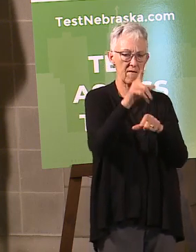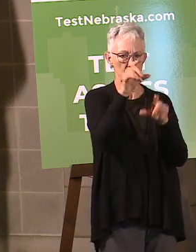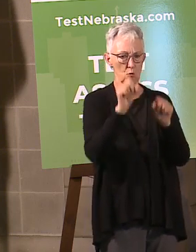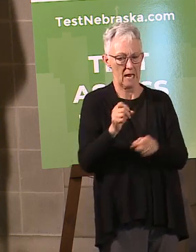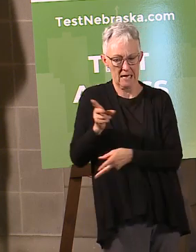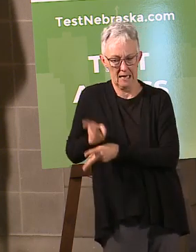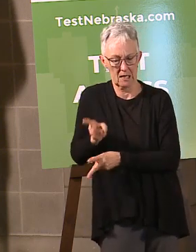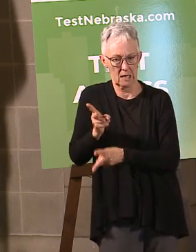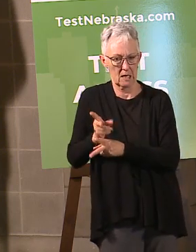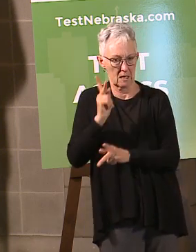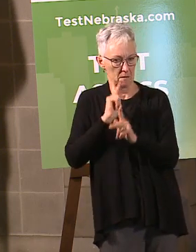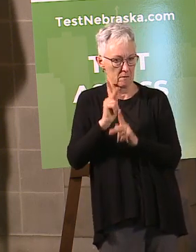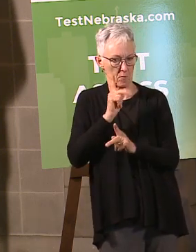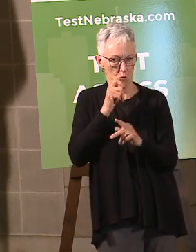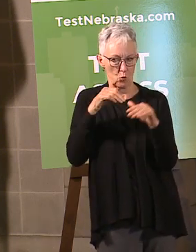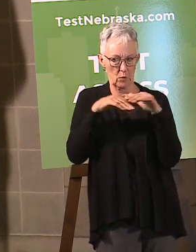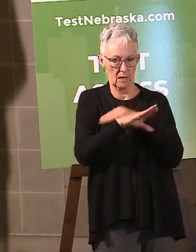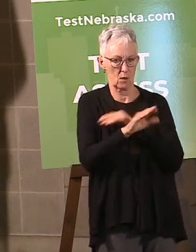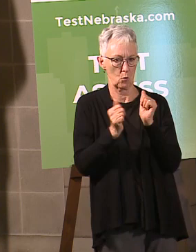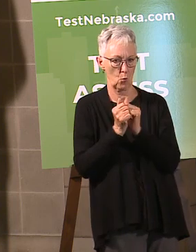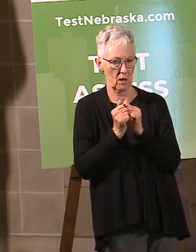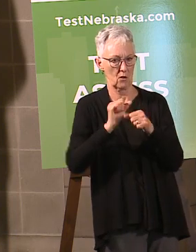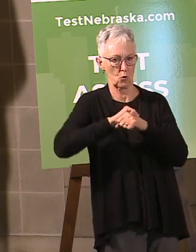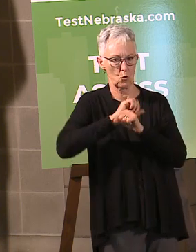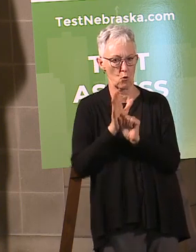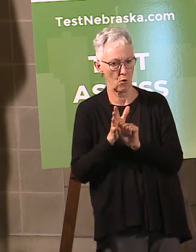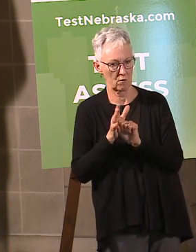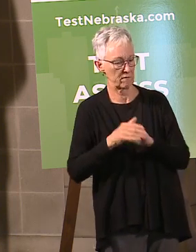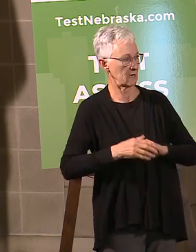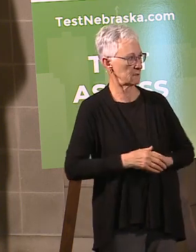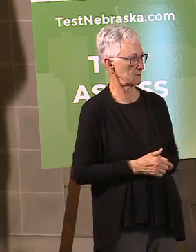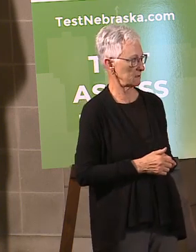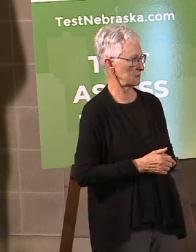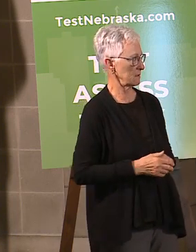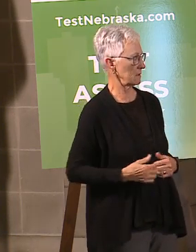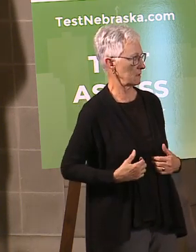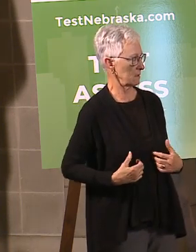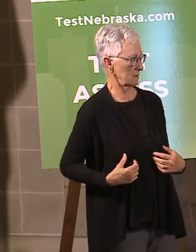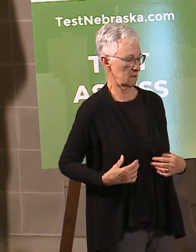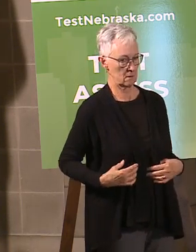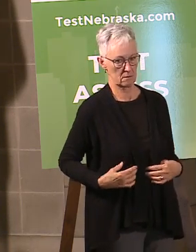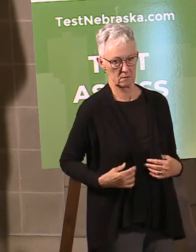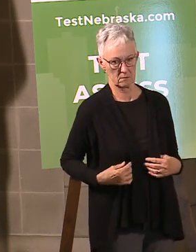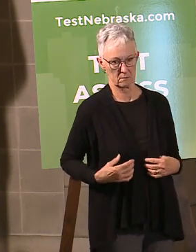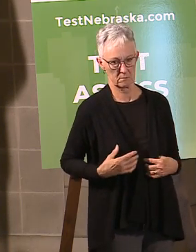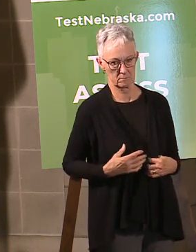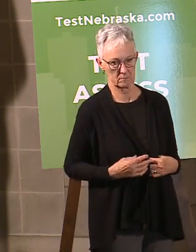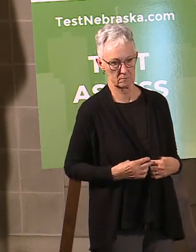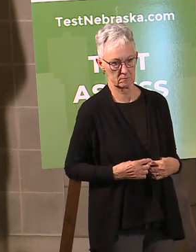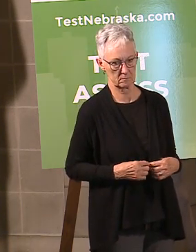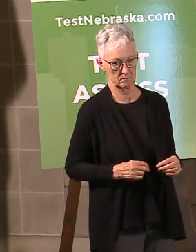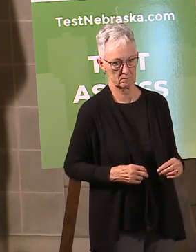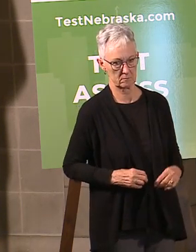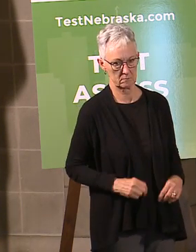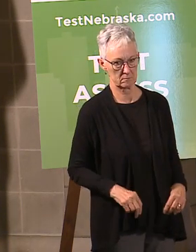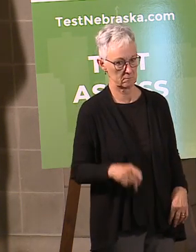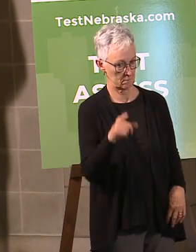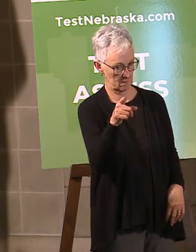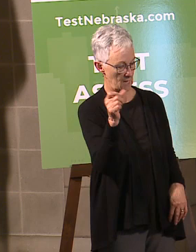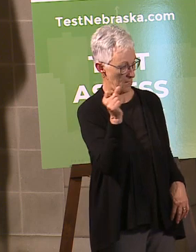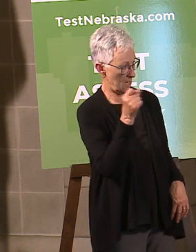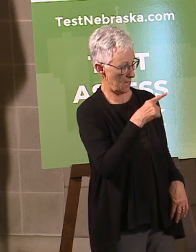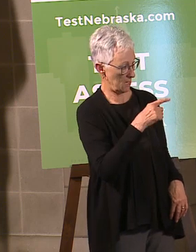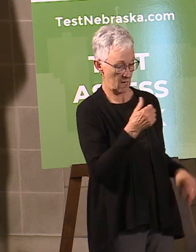care of the people who are coming in for coronavirus as well. Also, are any of the health districts wanting to hold on to tighter